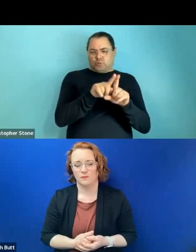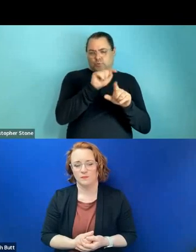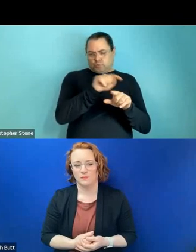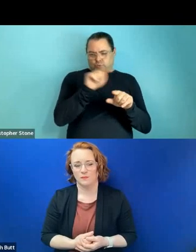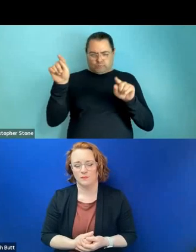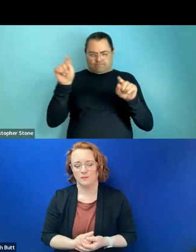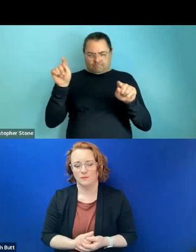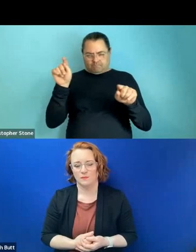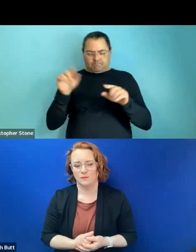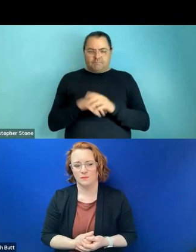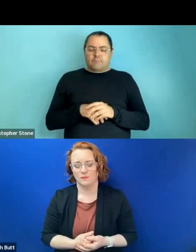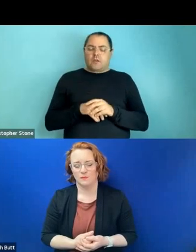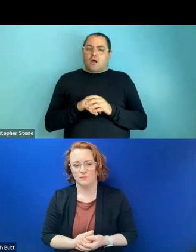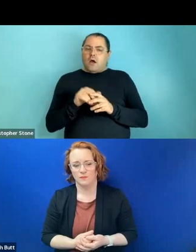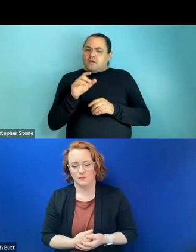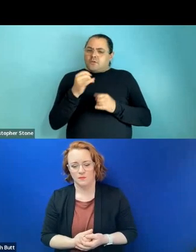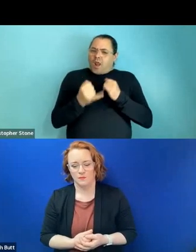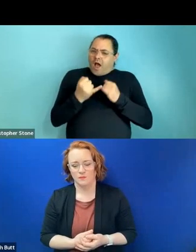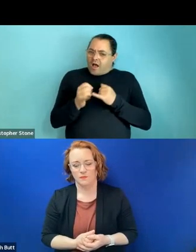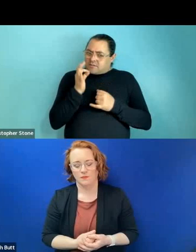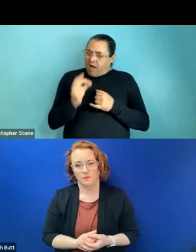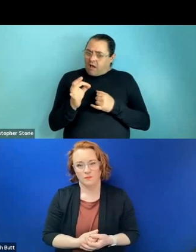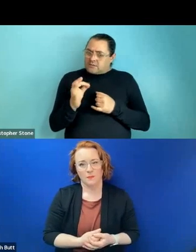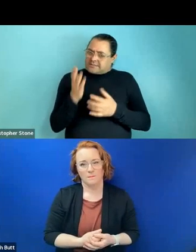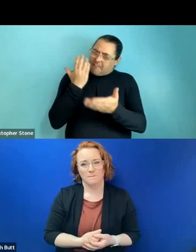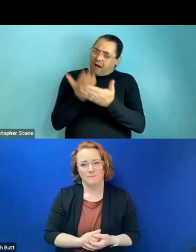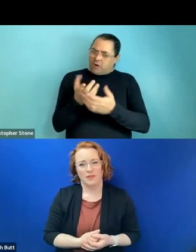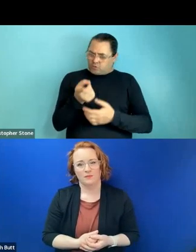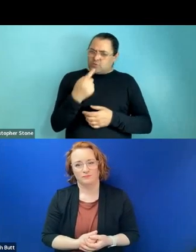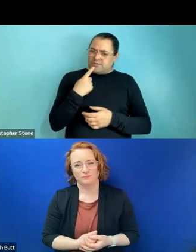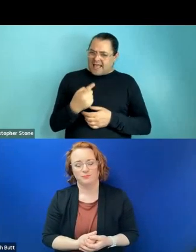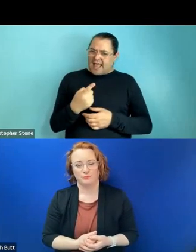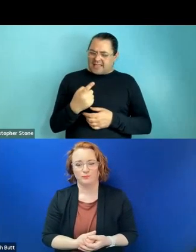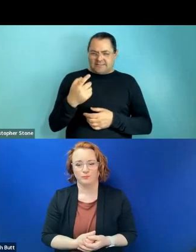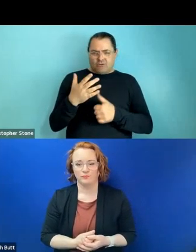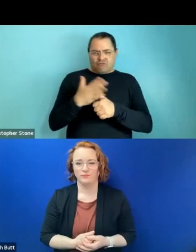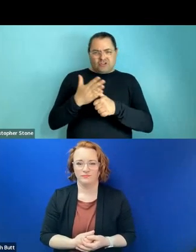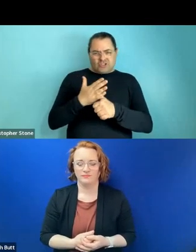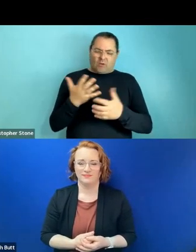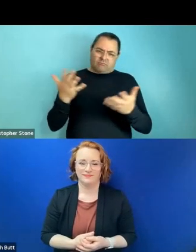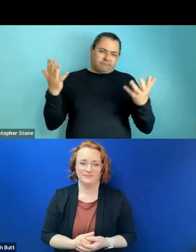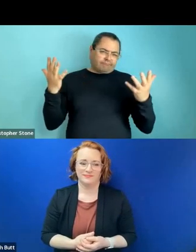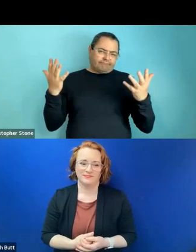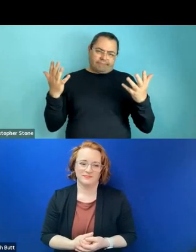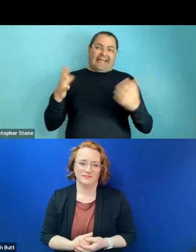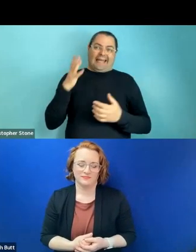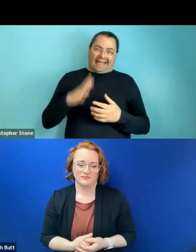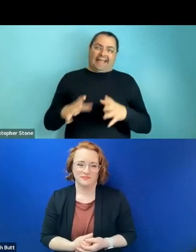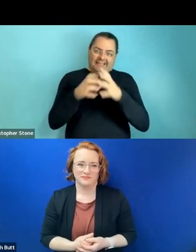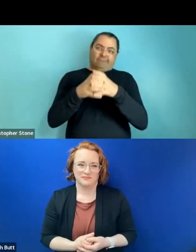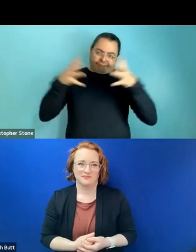finally, really, I want to find out from you the demand for interpreters, because you were fairly emphatic when we spoke originally that, wow, we need